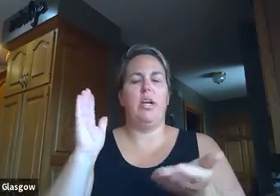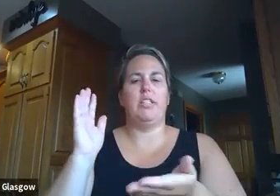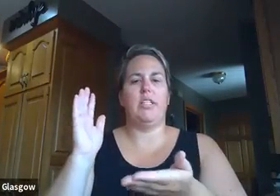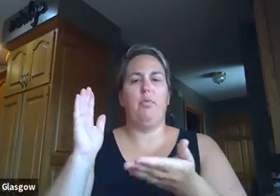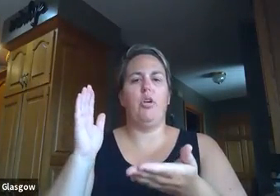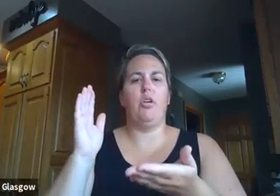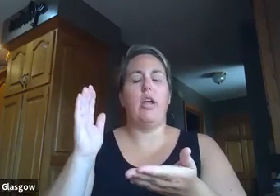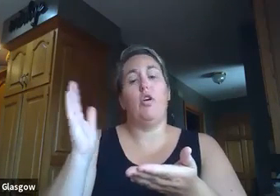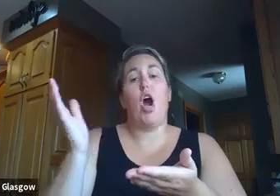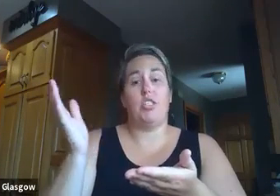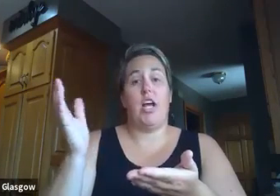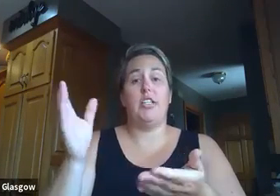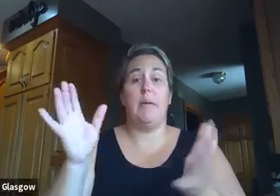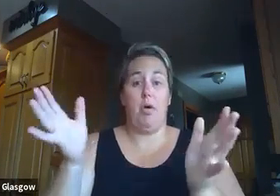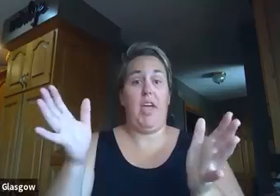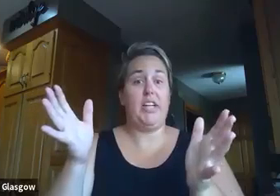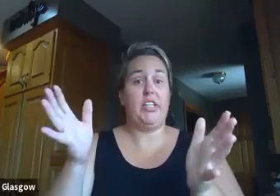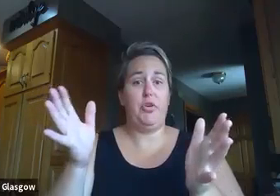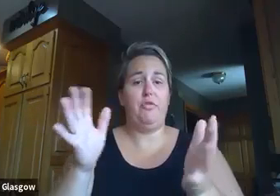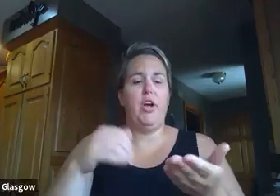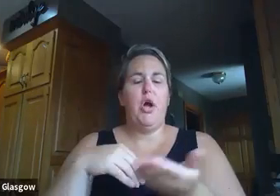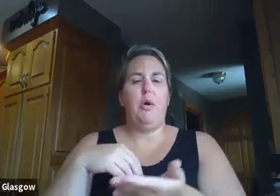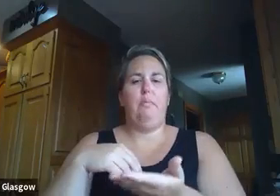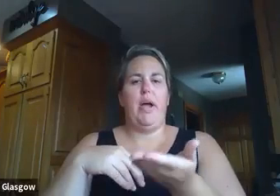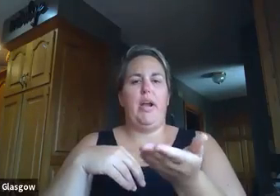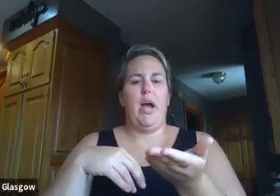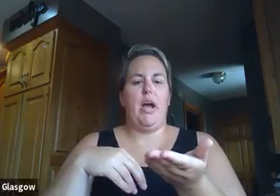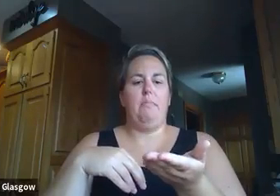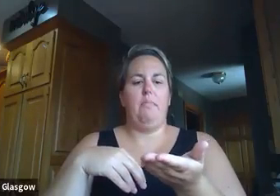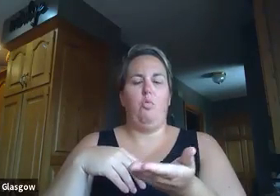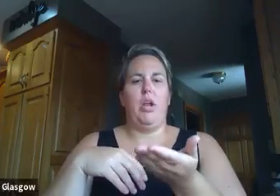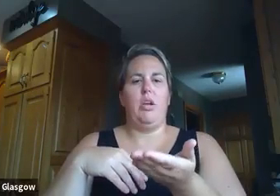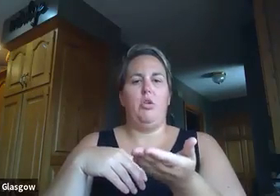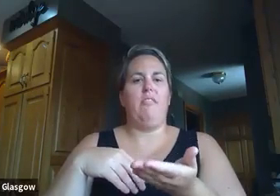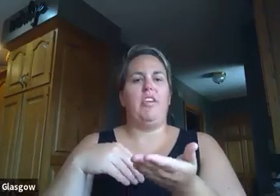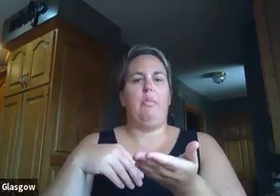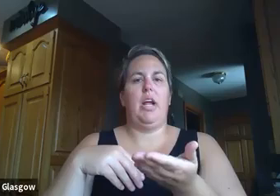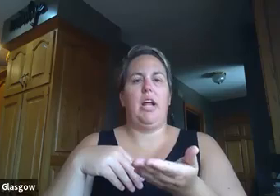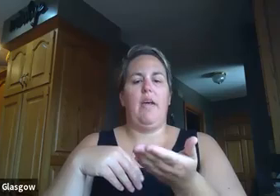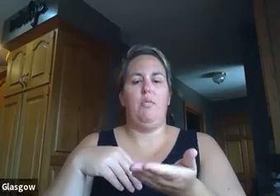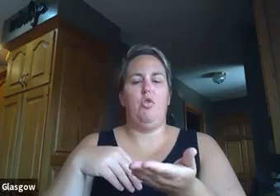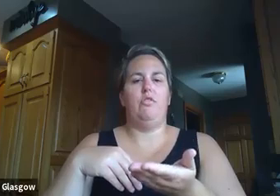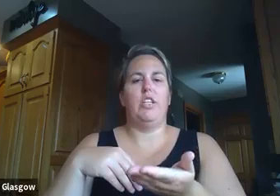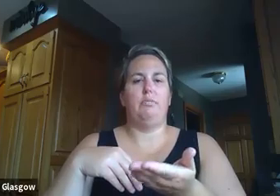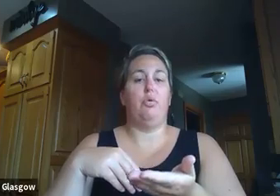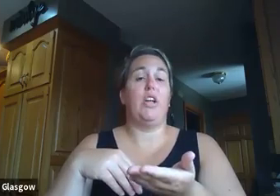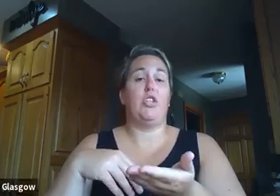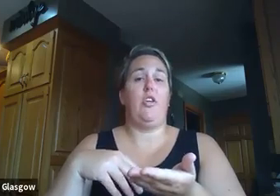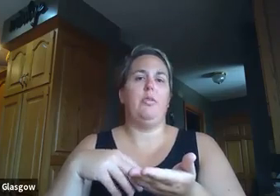it's important, and there are signs that both hands move, but when you have a dominant hand that moves, it's important that your other one